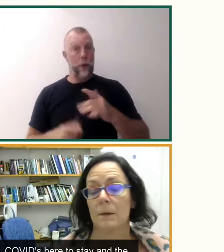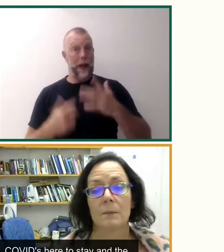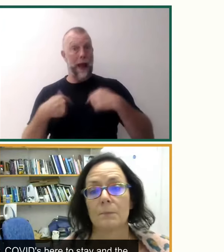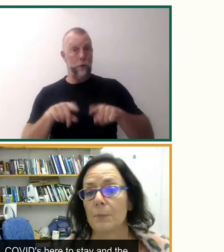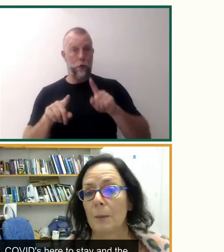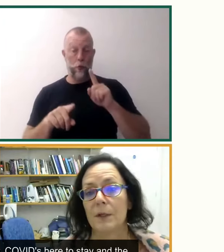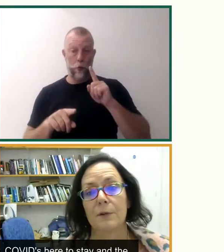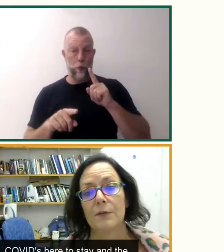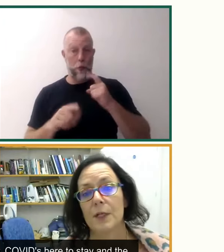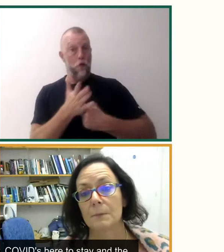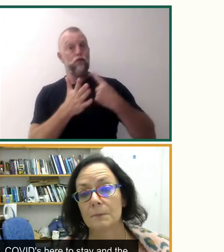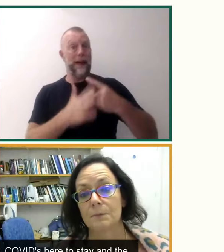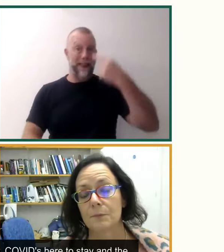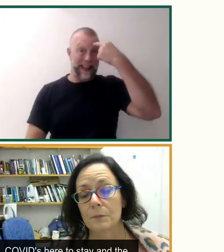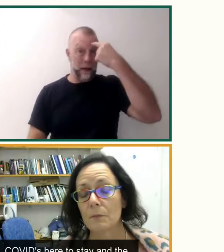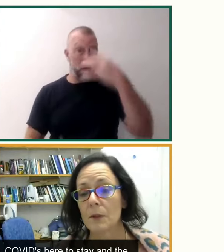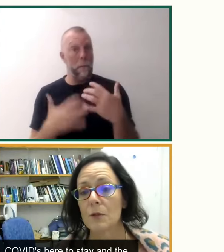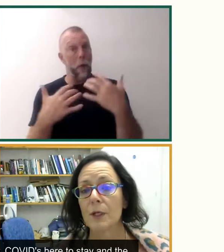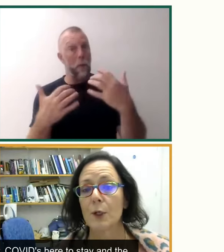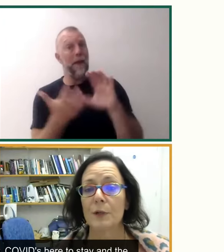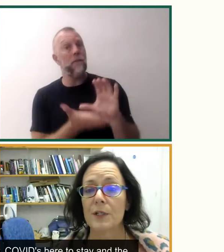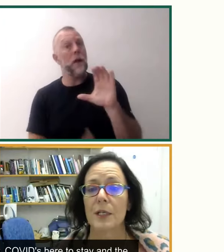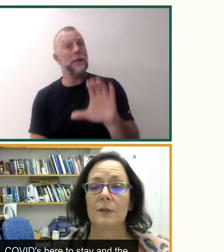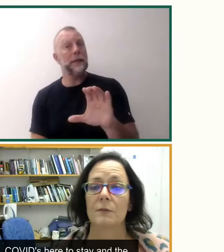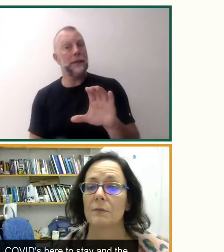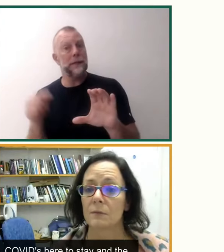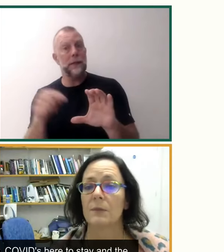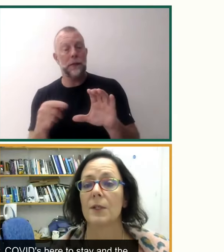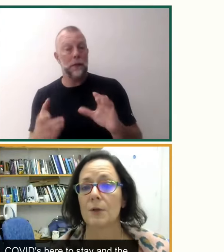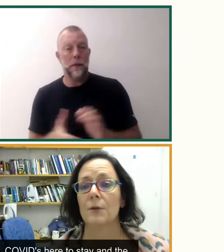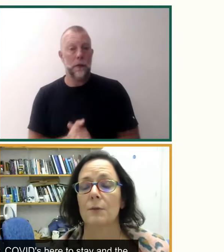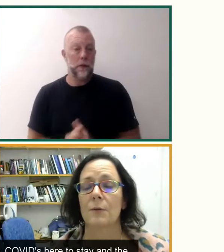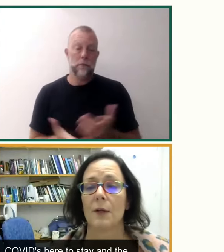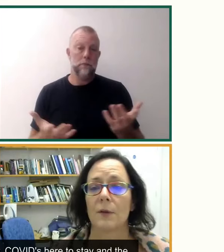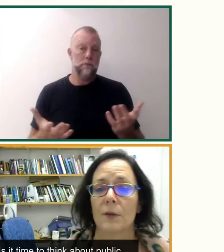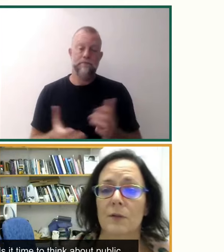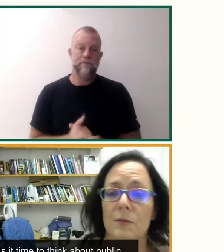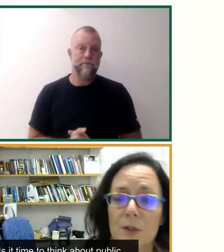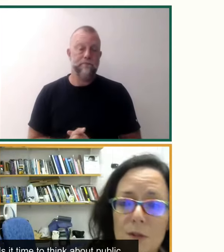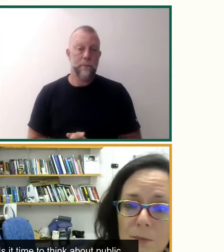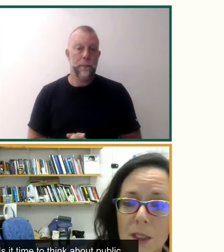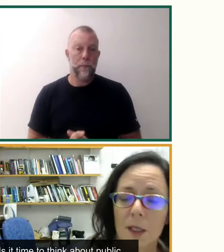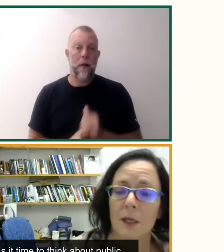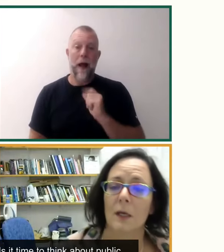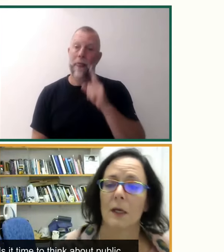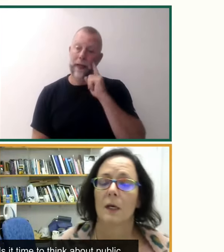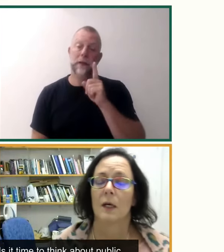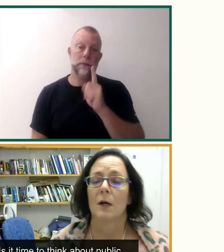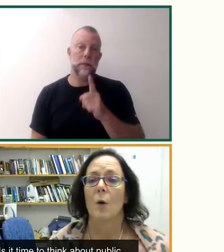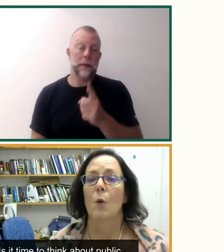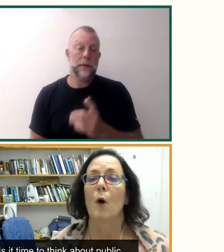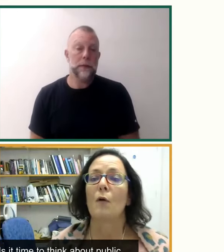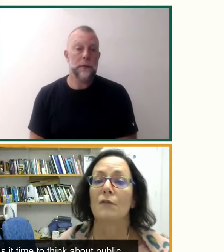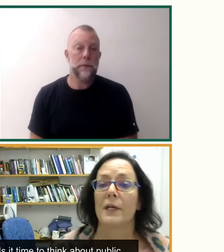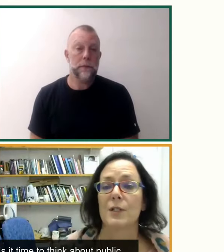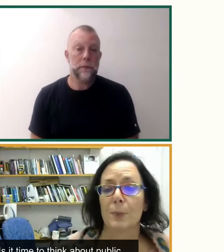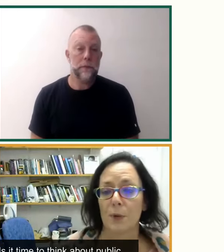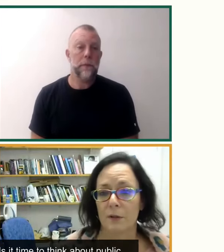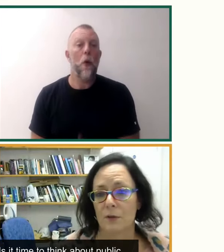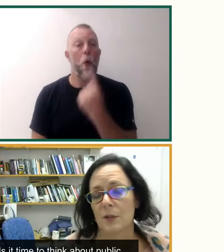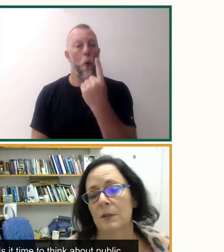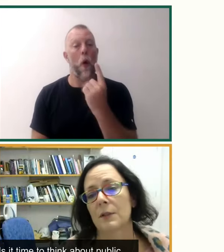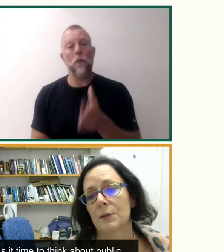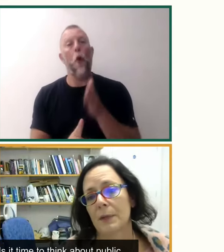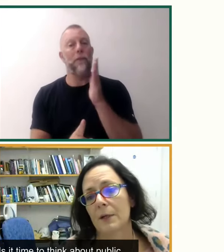know, public funding to increase it? And, you know, I think that's one